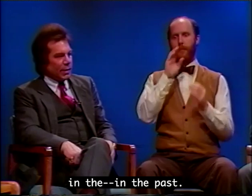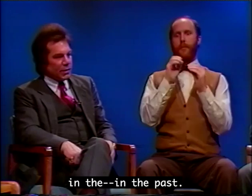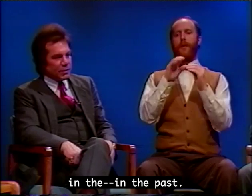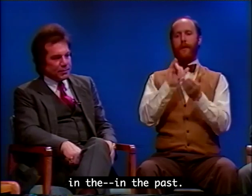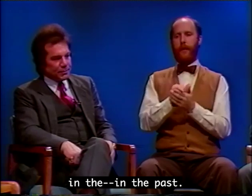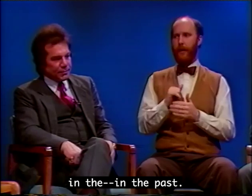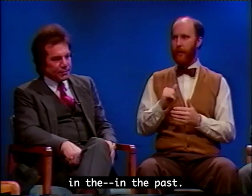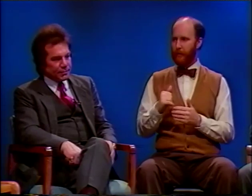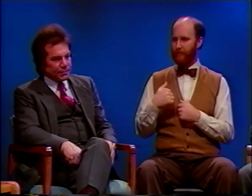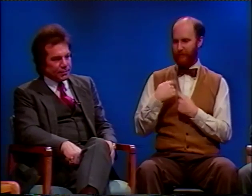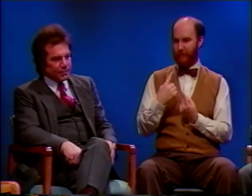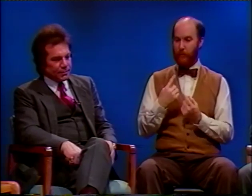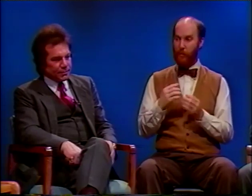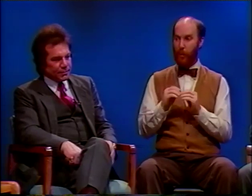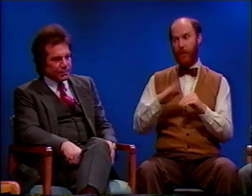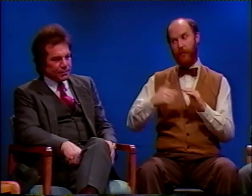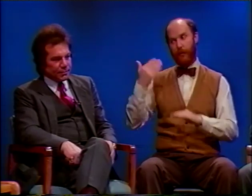the past.